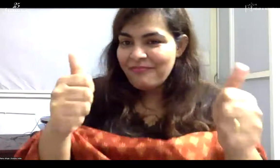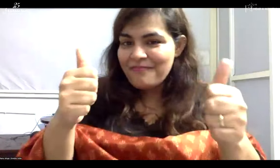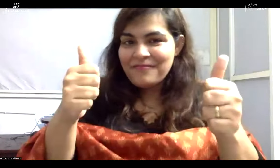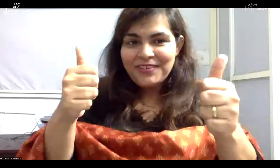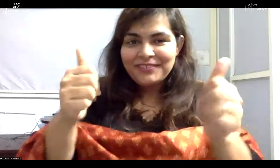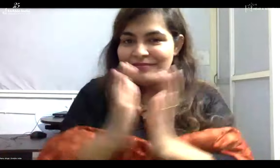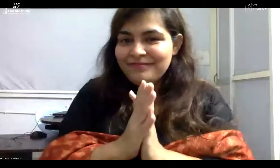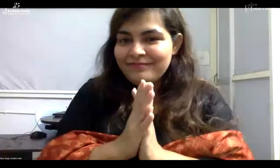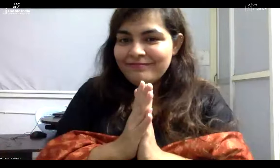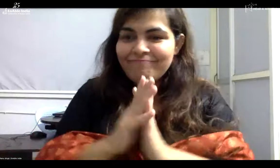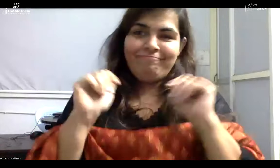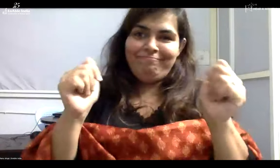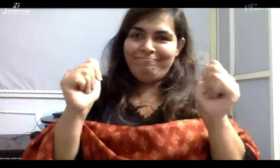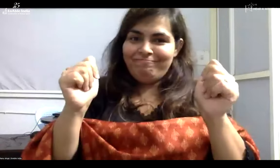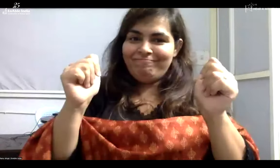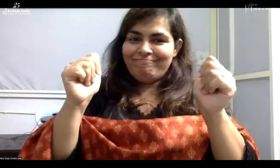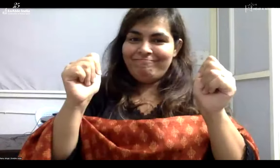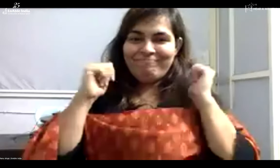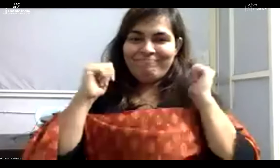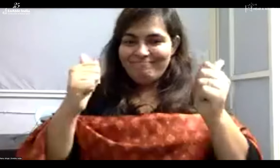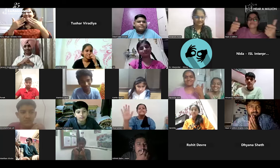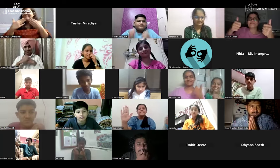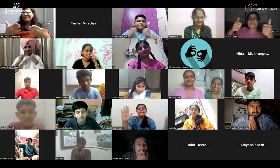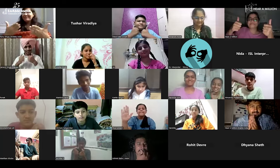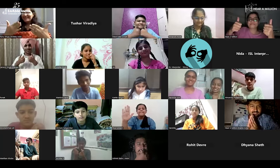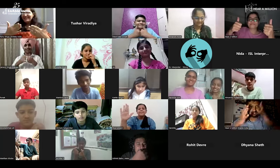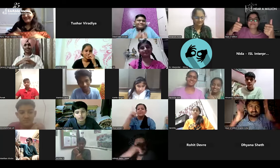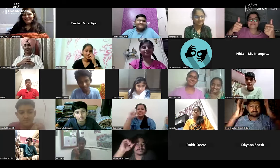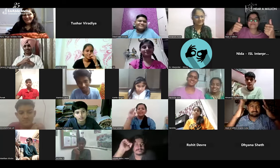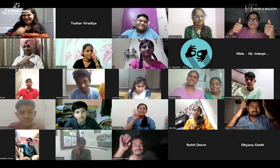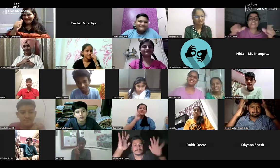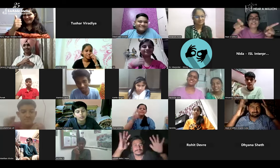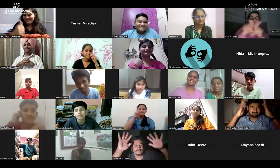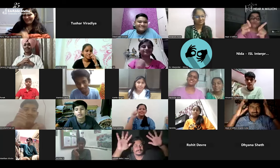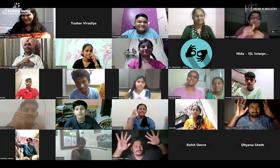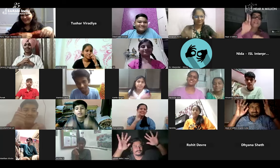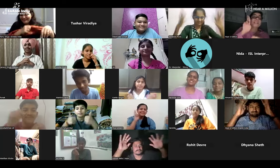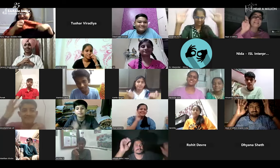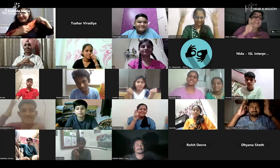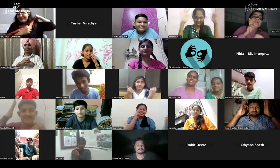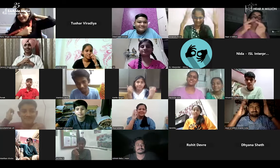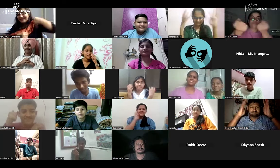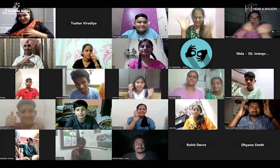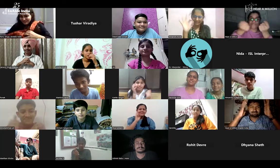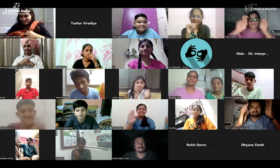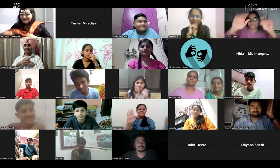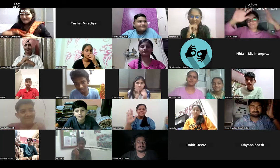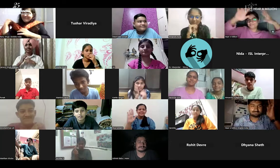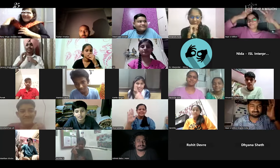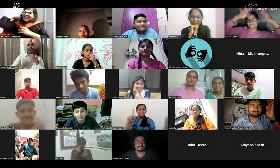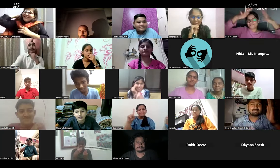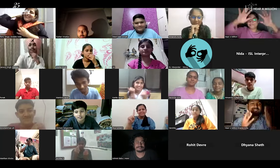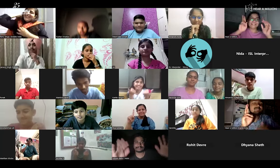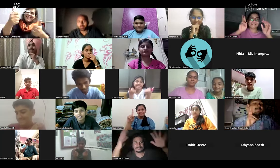So yeah, when you have good experiences, you then start dreaming about good experiences also, and that helps you to like get rid of the